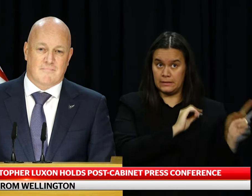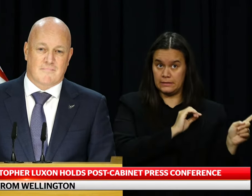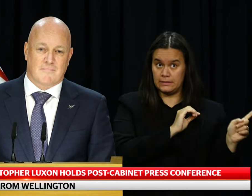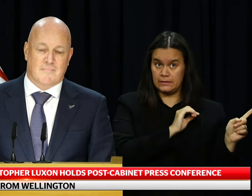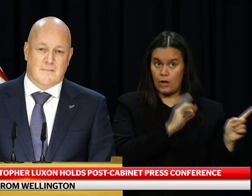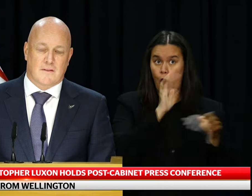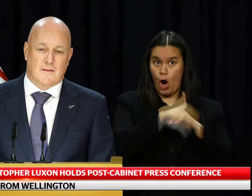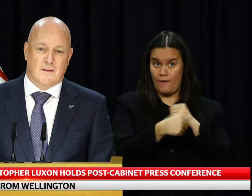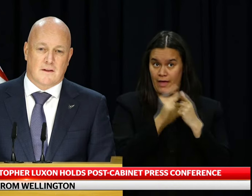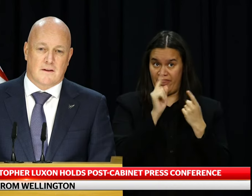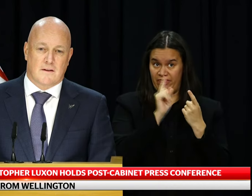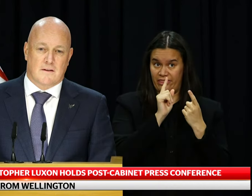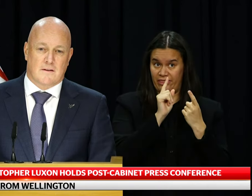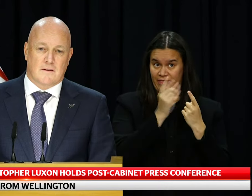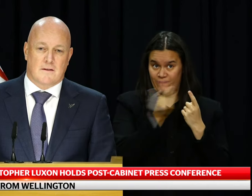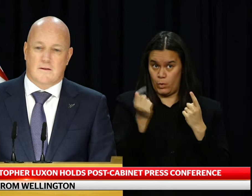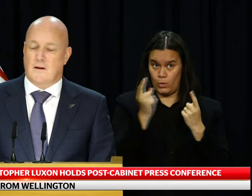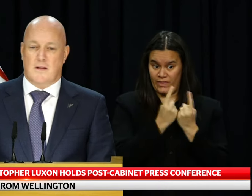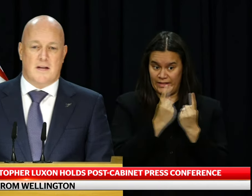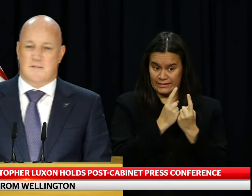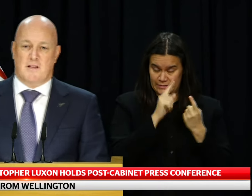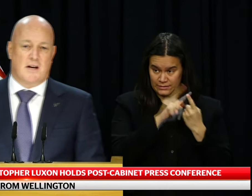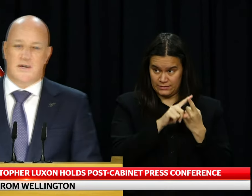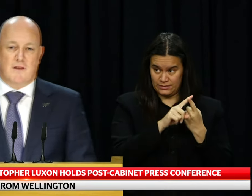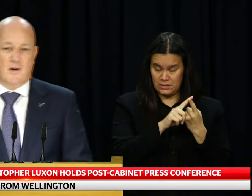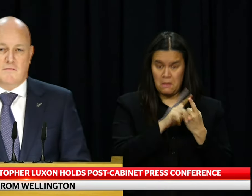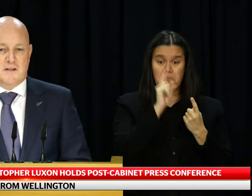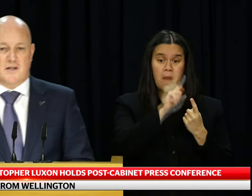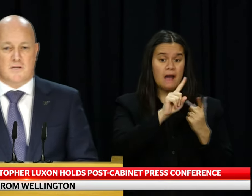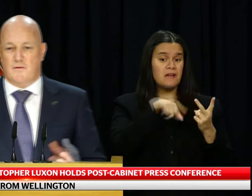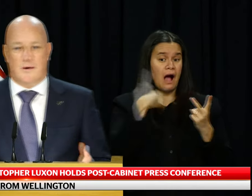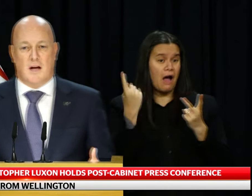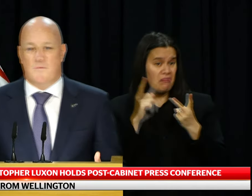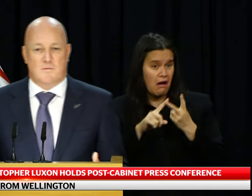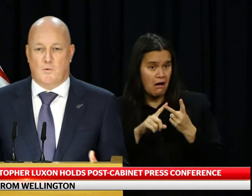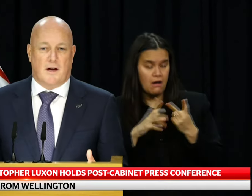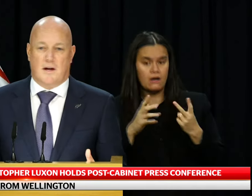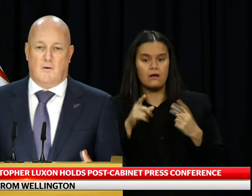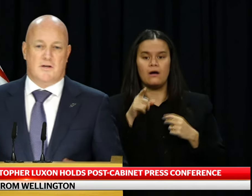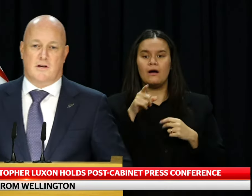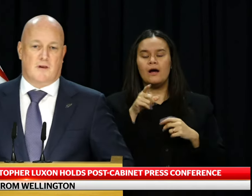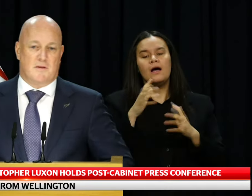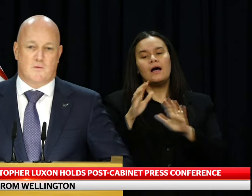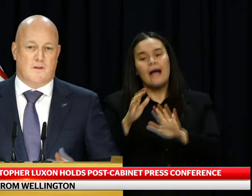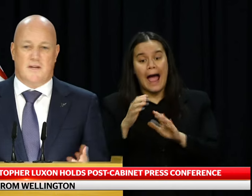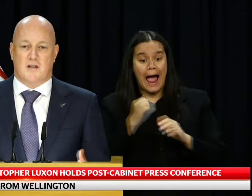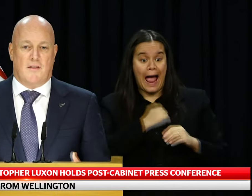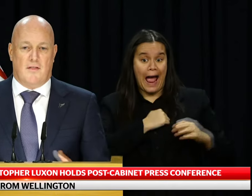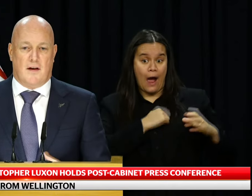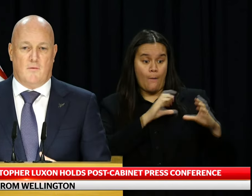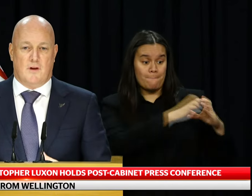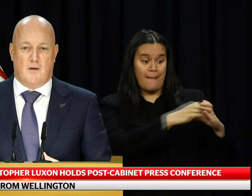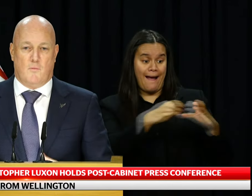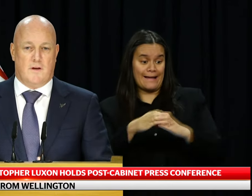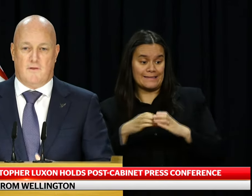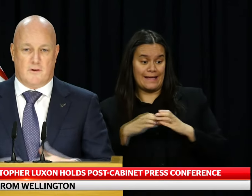there that will now not be achieved? No, that hasn't been the nature of our conversations. We're very comfortable with our coalition agreements with each